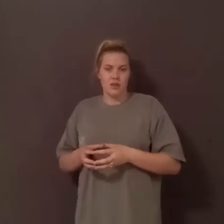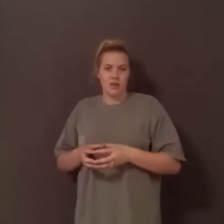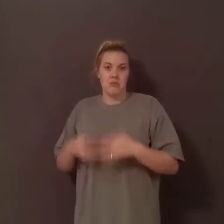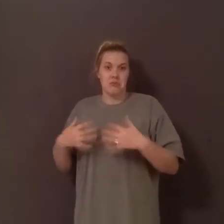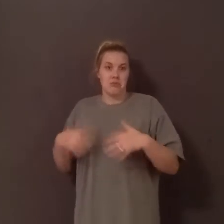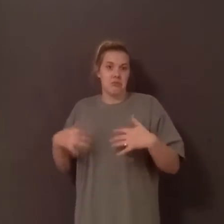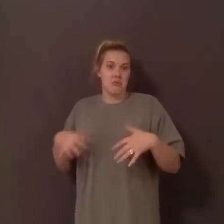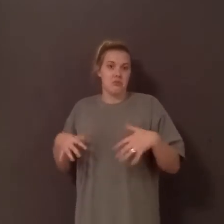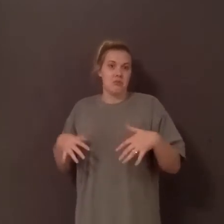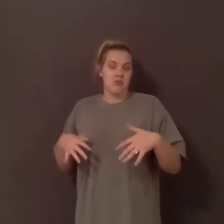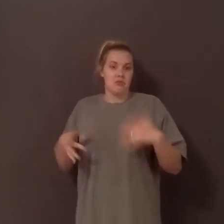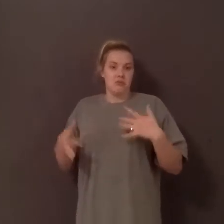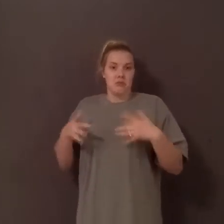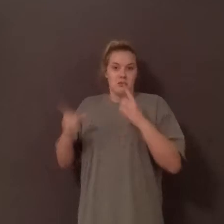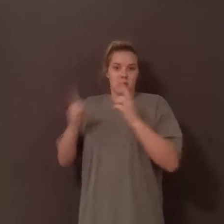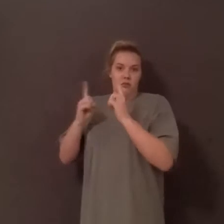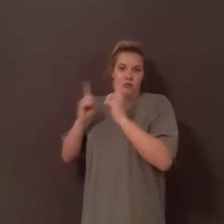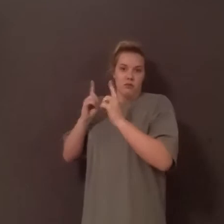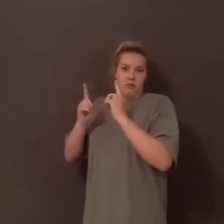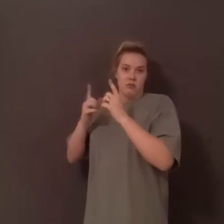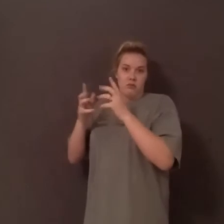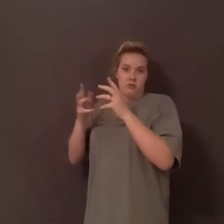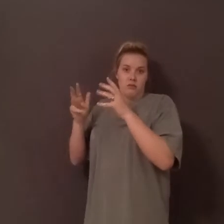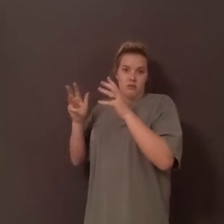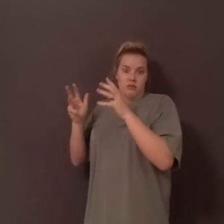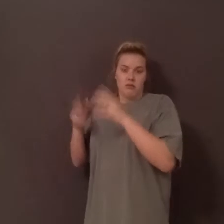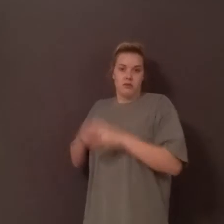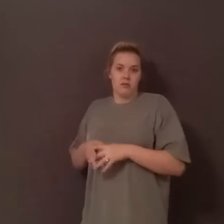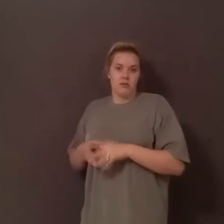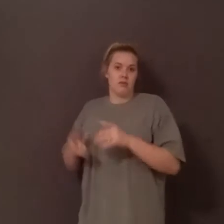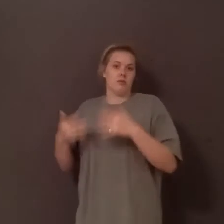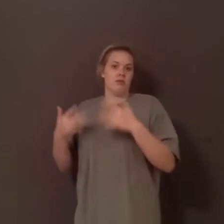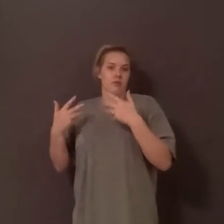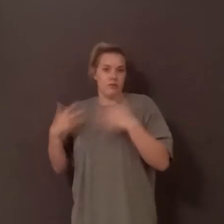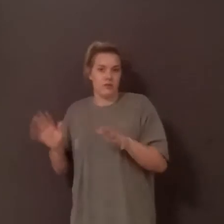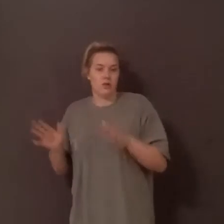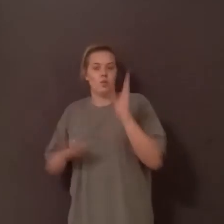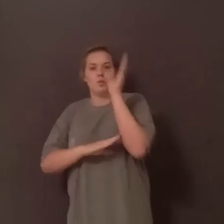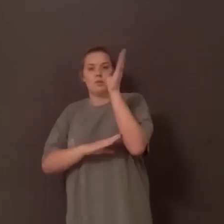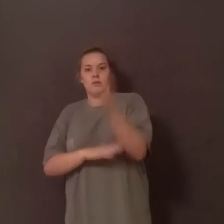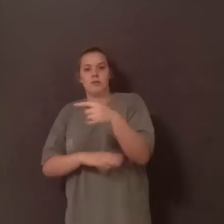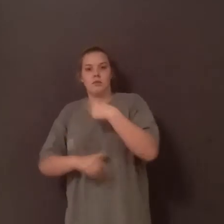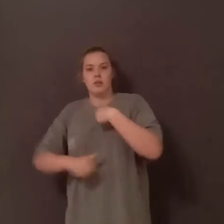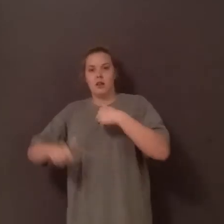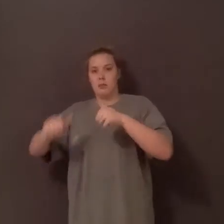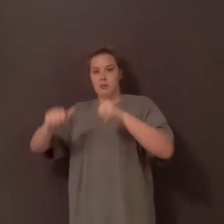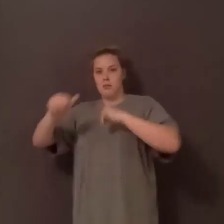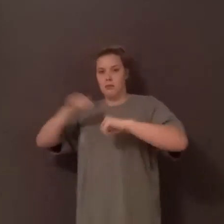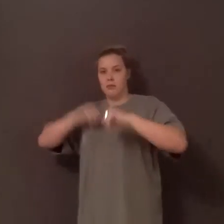should probably finish what we were. Yeah, can we finish what we're doing? I'm an actress and Well, we are in